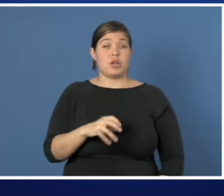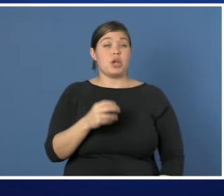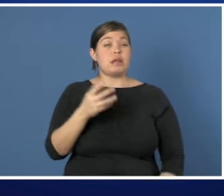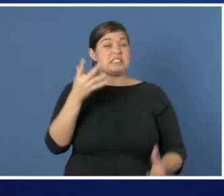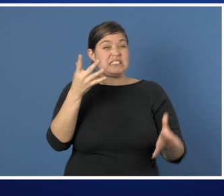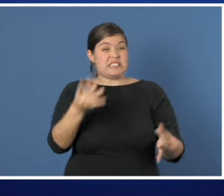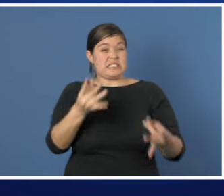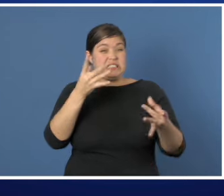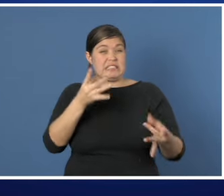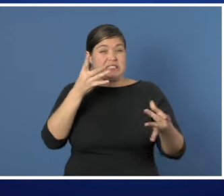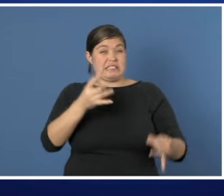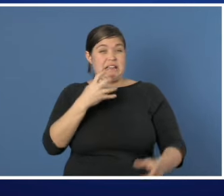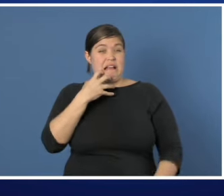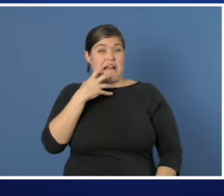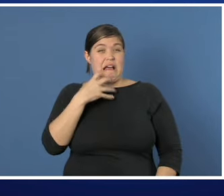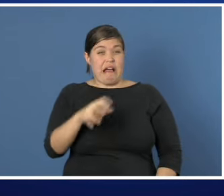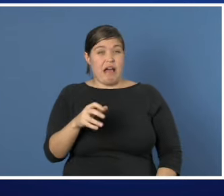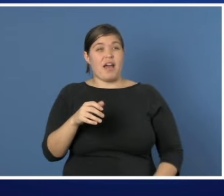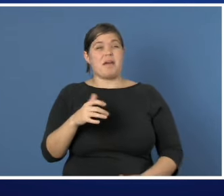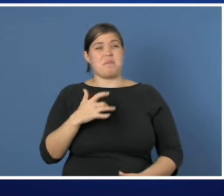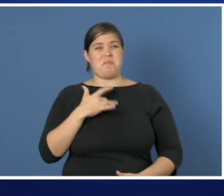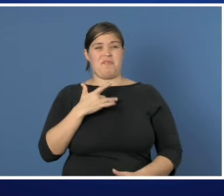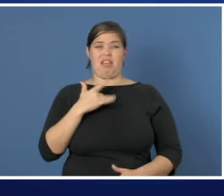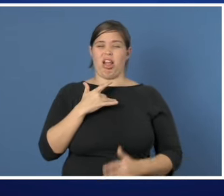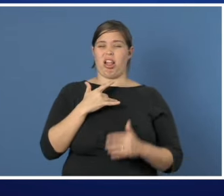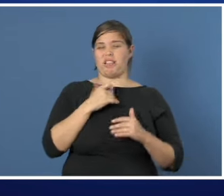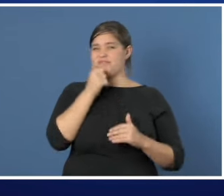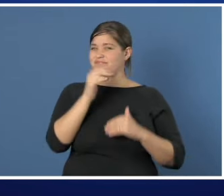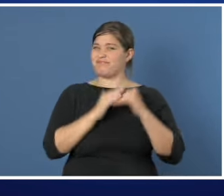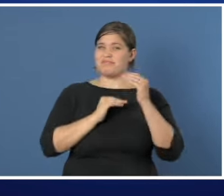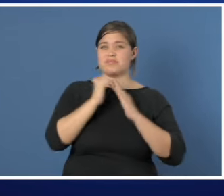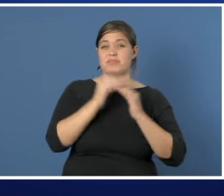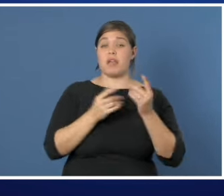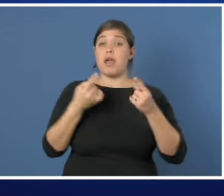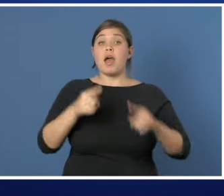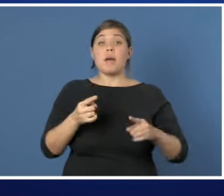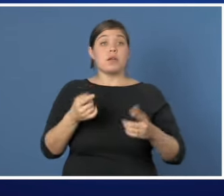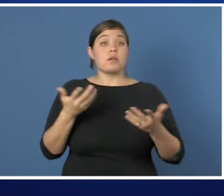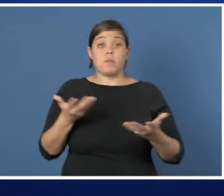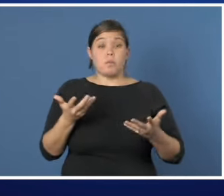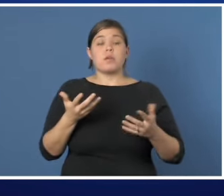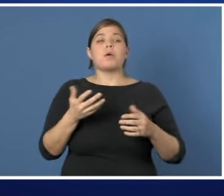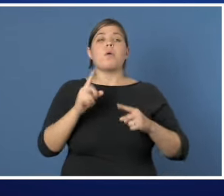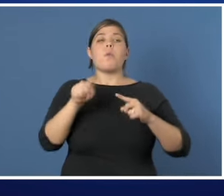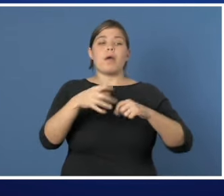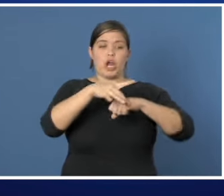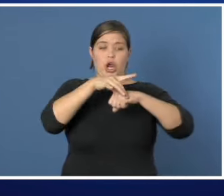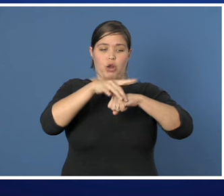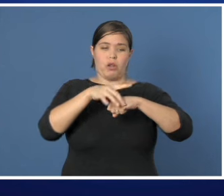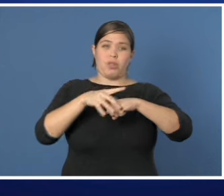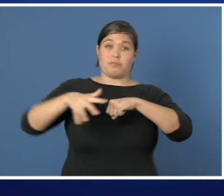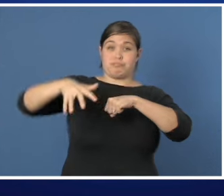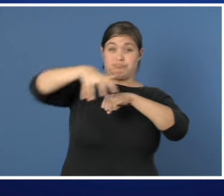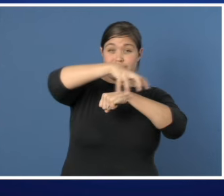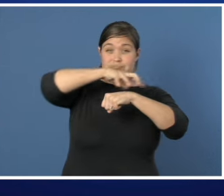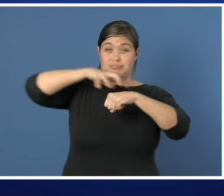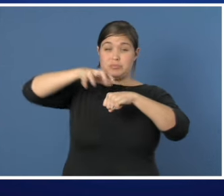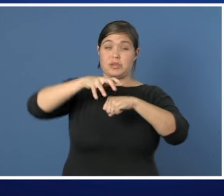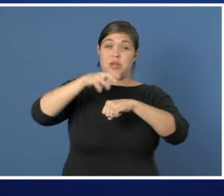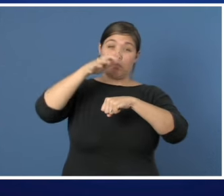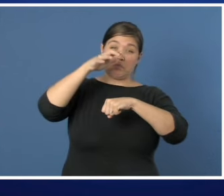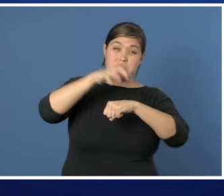Humid or muggy conditions, which add to the discomfort of high temperatures, occur when a dome of